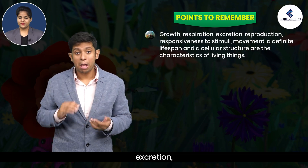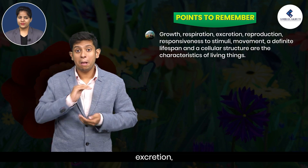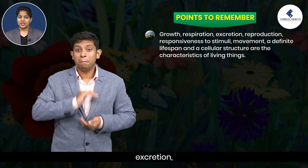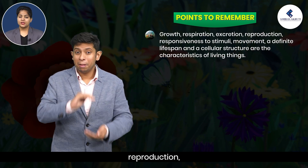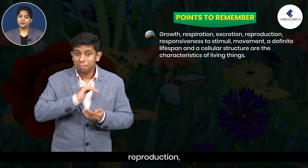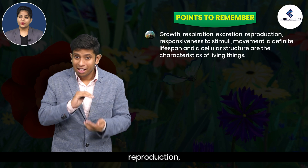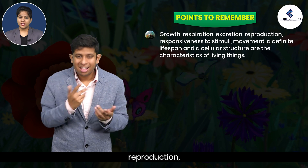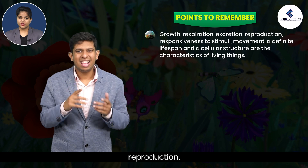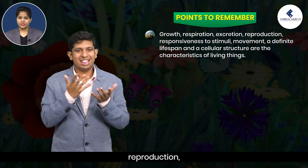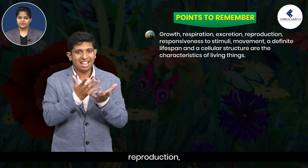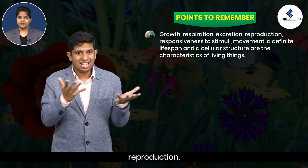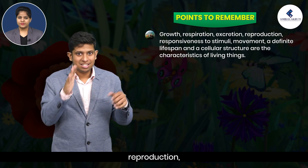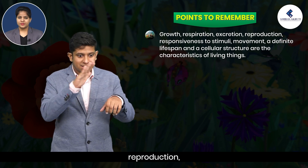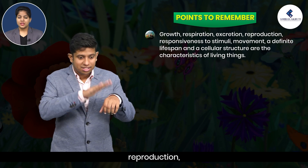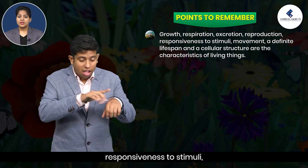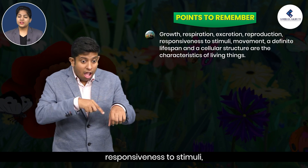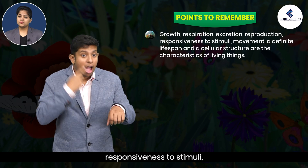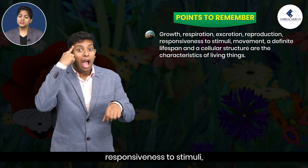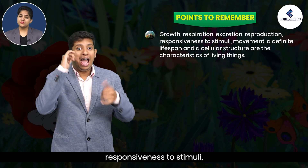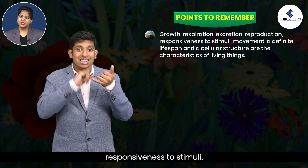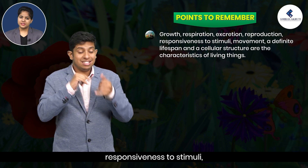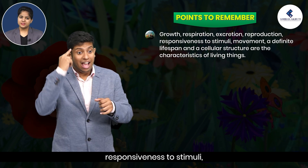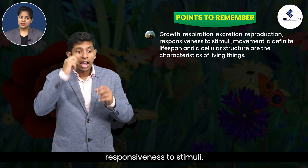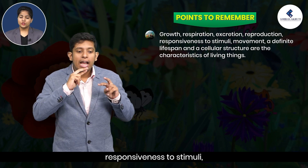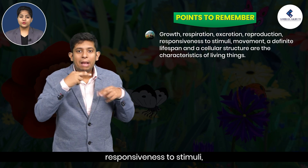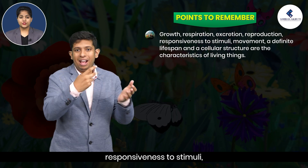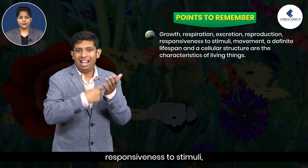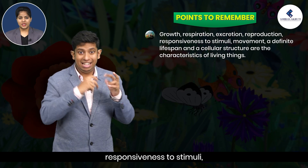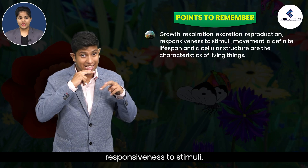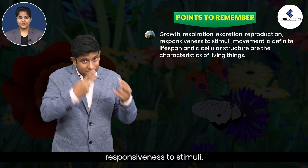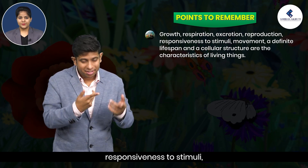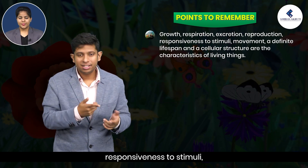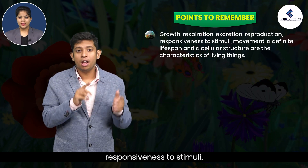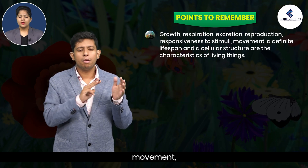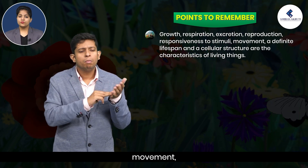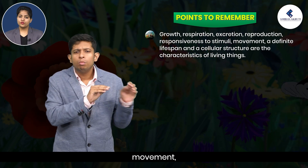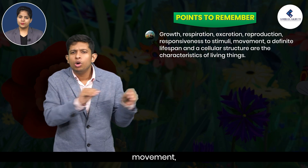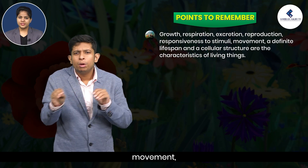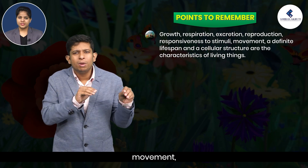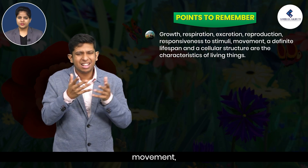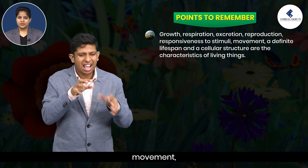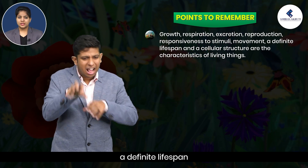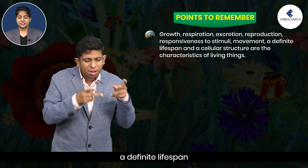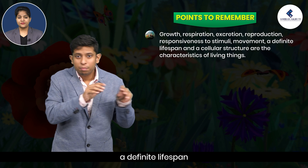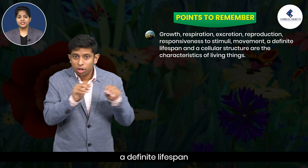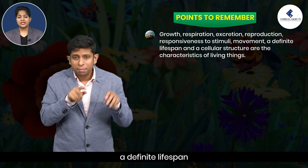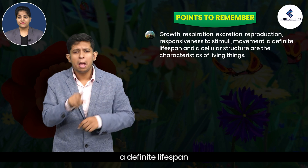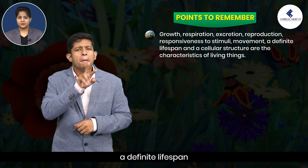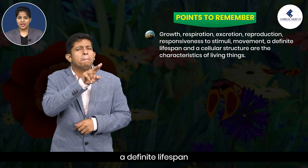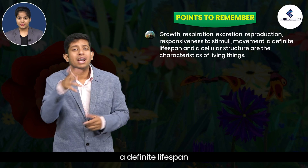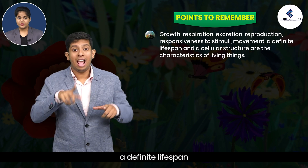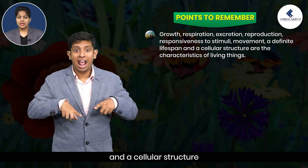excretion, reproduction, responsiveness to stimuli, movement, a